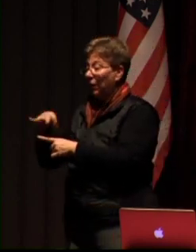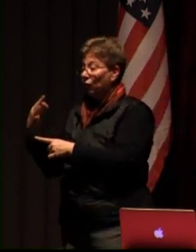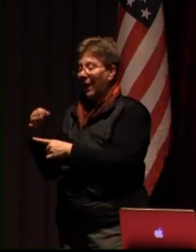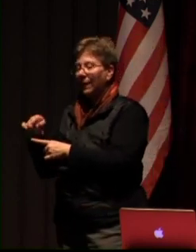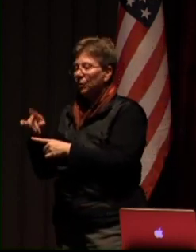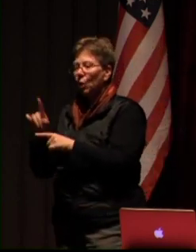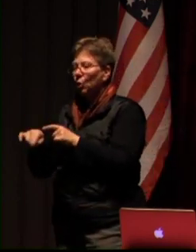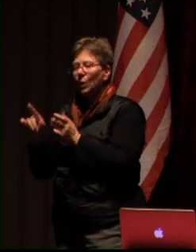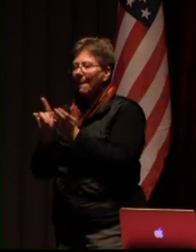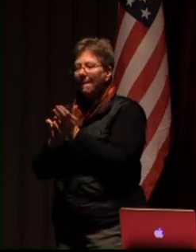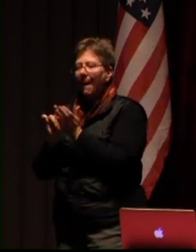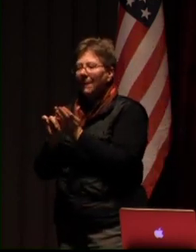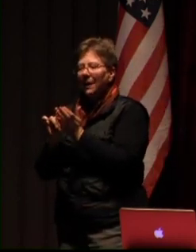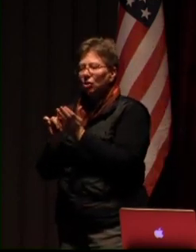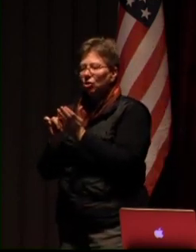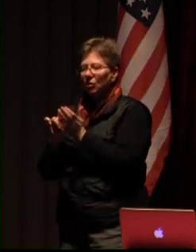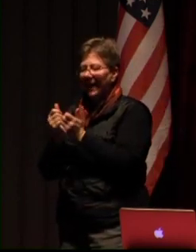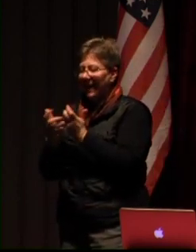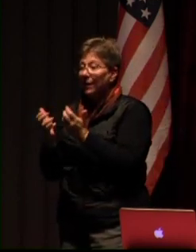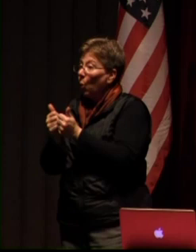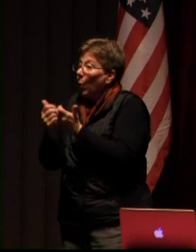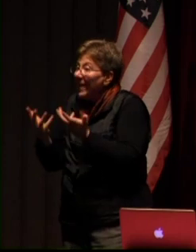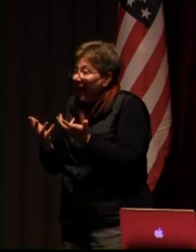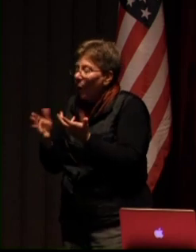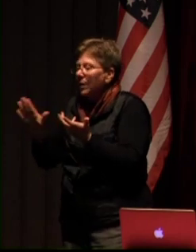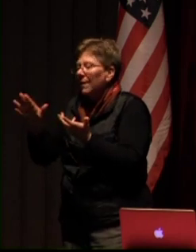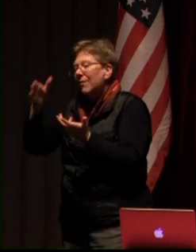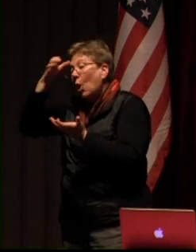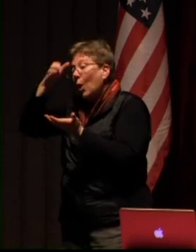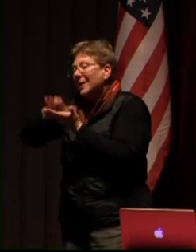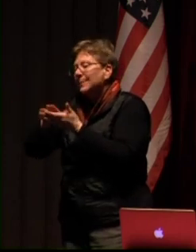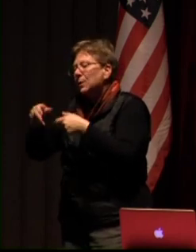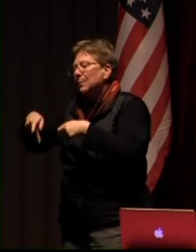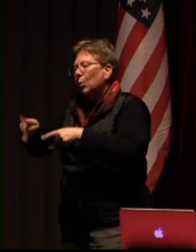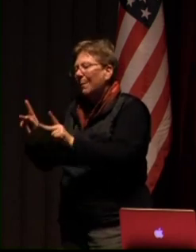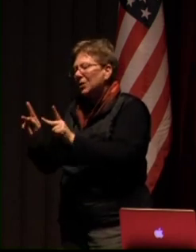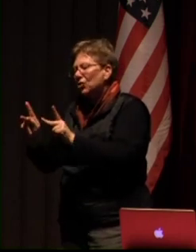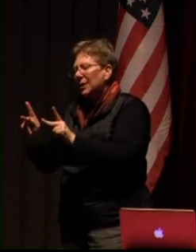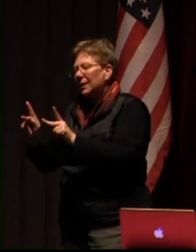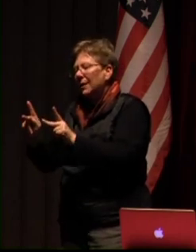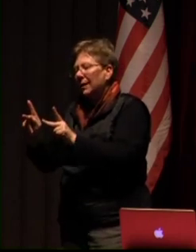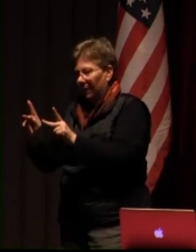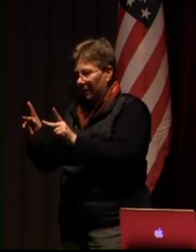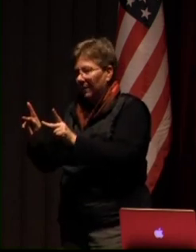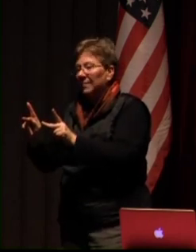to publish a word without the signature of their husbands if they were married until 1965.